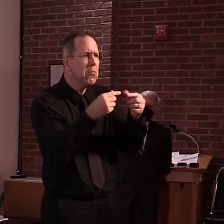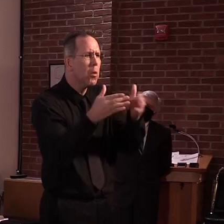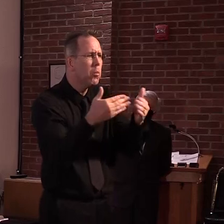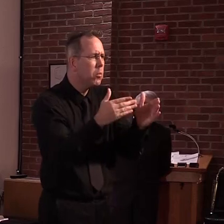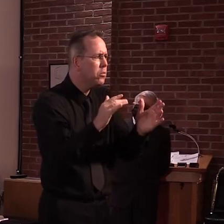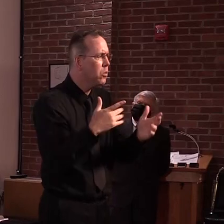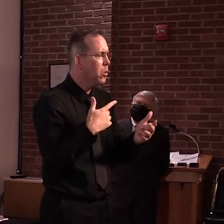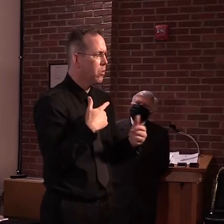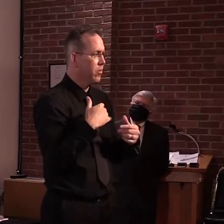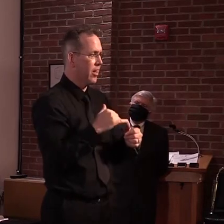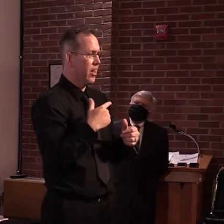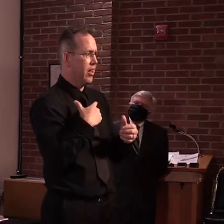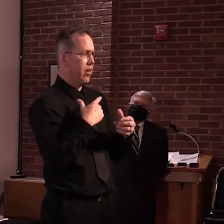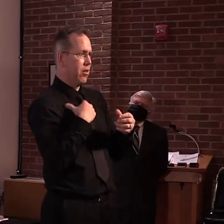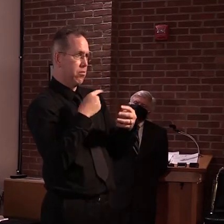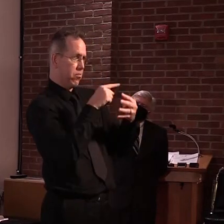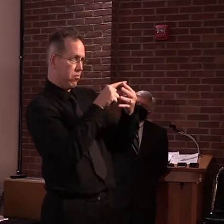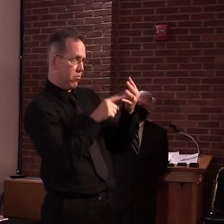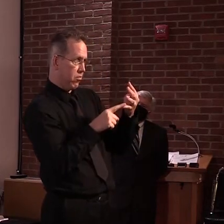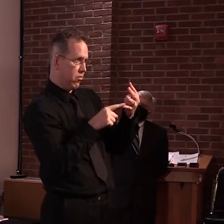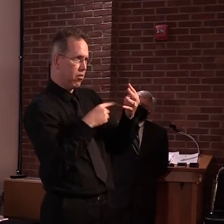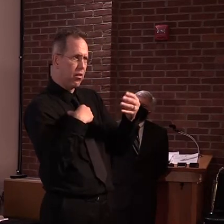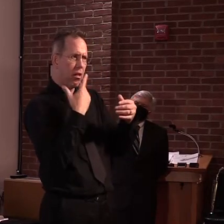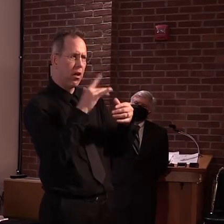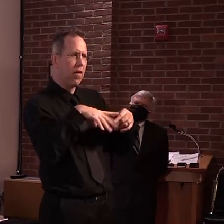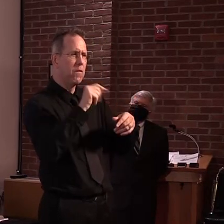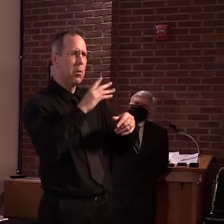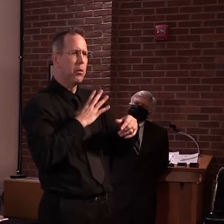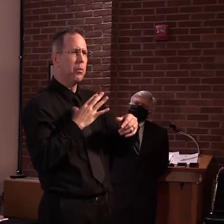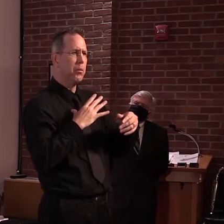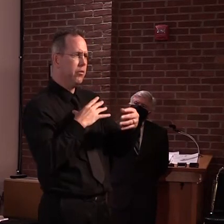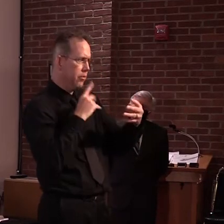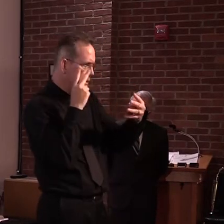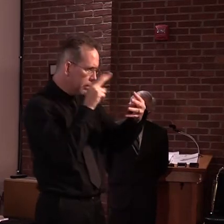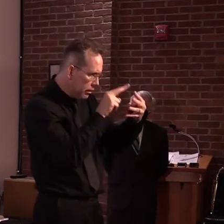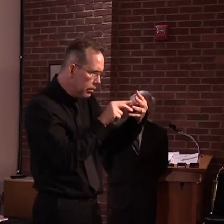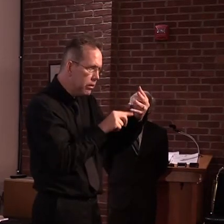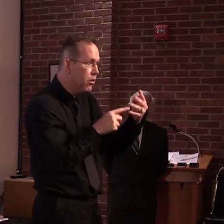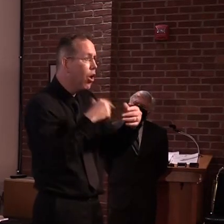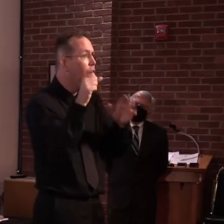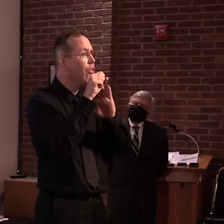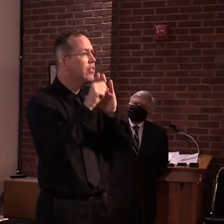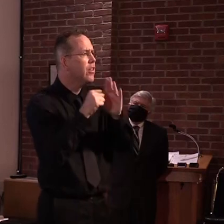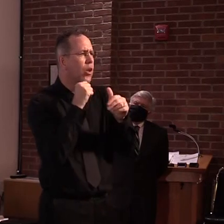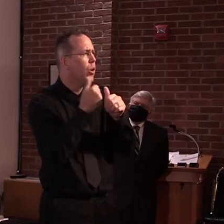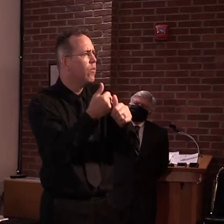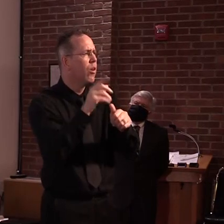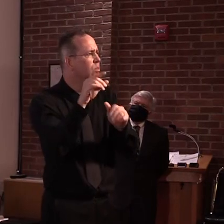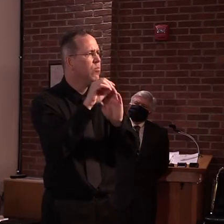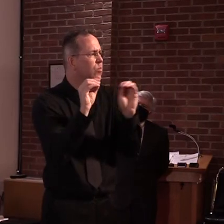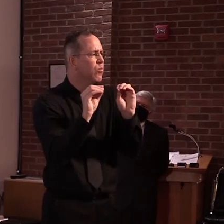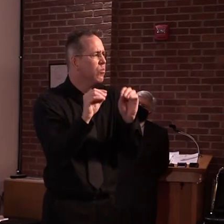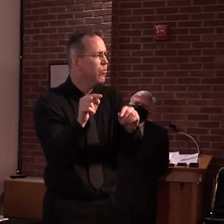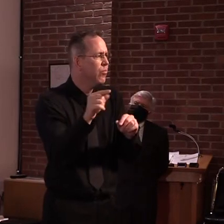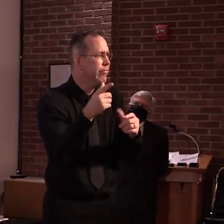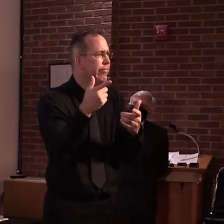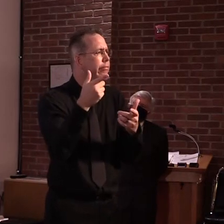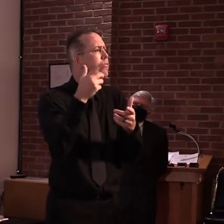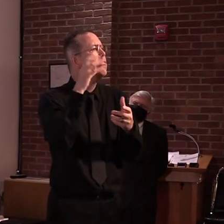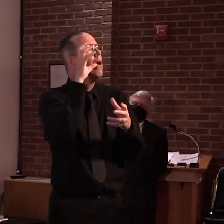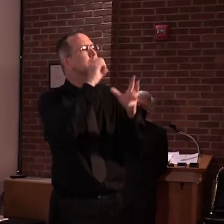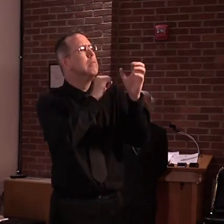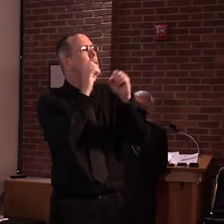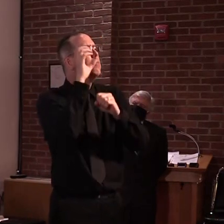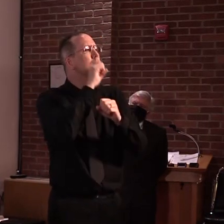granularity with all the other states that are around us, particularly on a county by county basis. So we have much greater understanding and knowledge of our